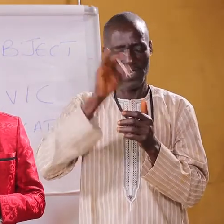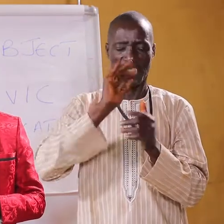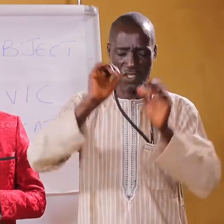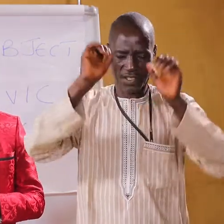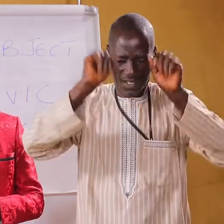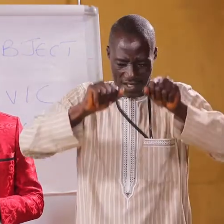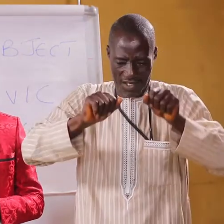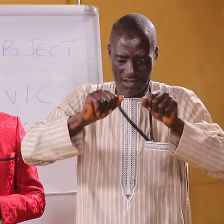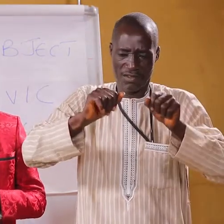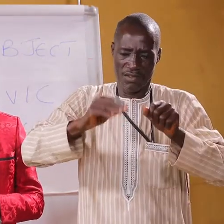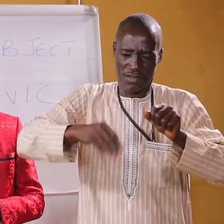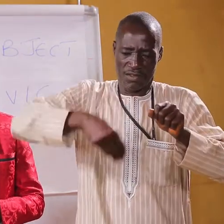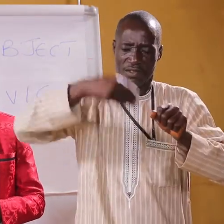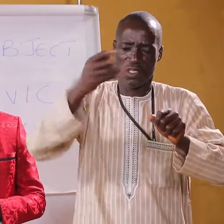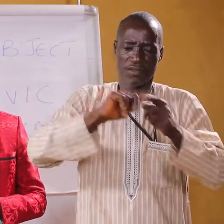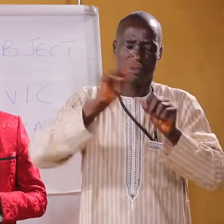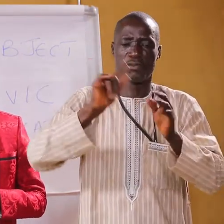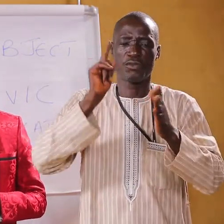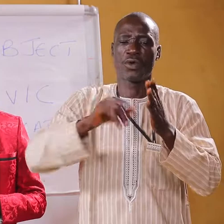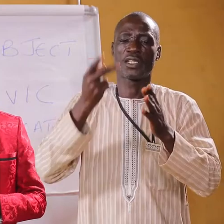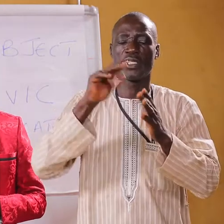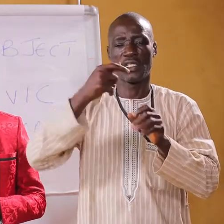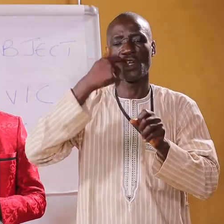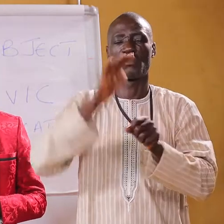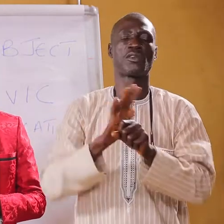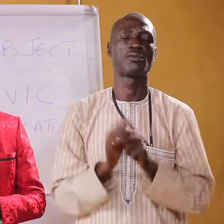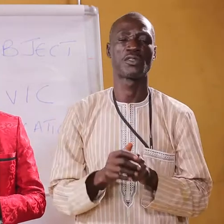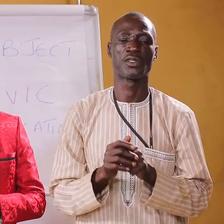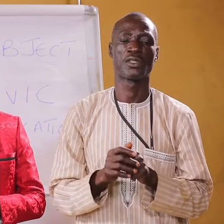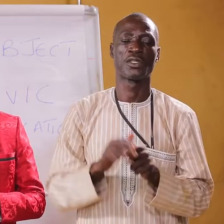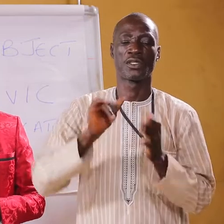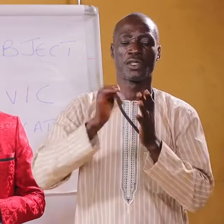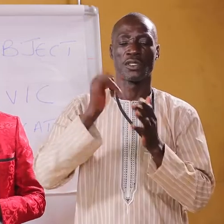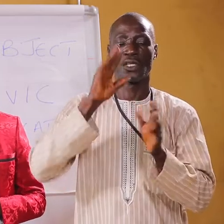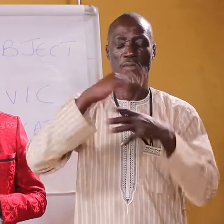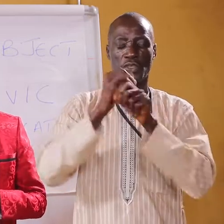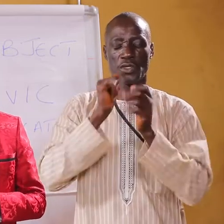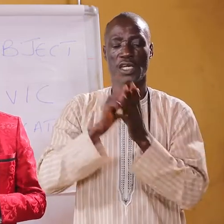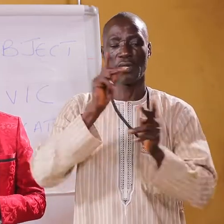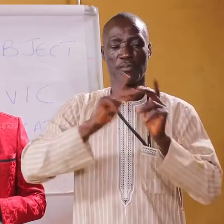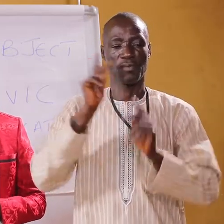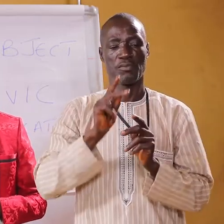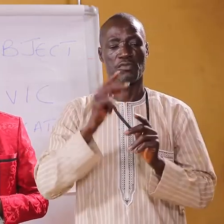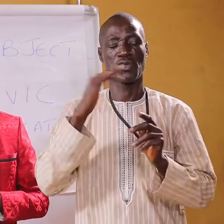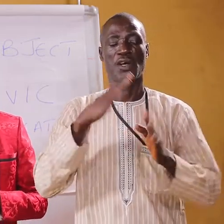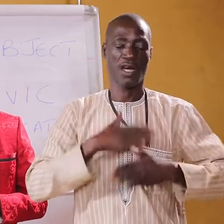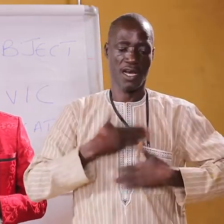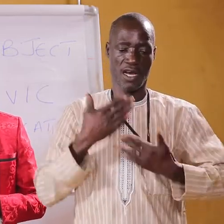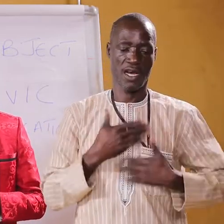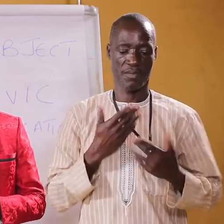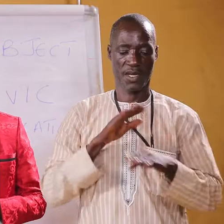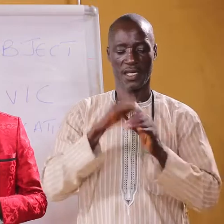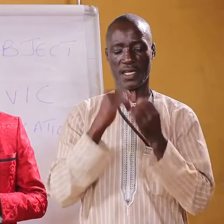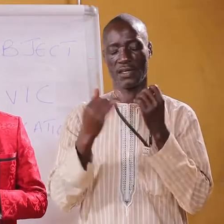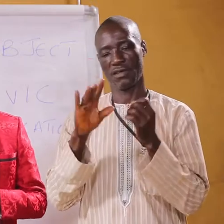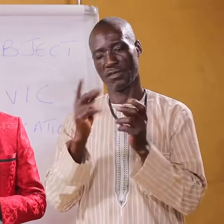able to deliver to the people. Civil society organizations ensure that citizens smile at the end of the day as a result